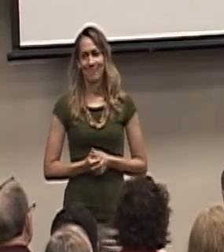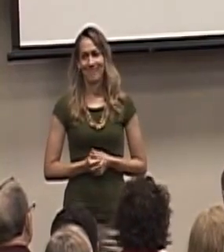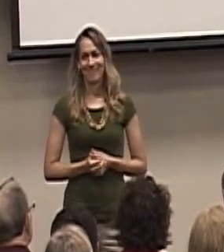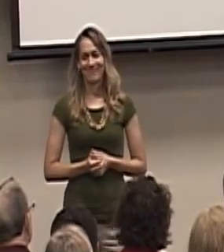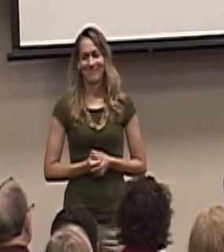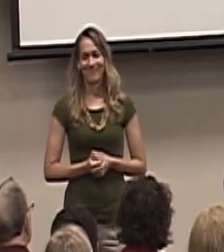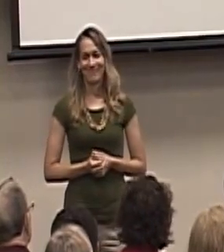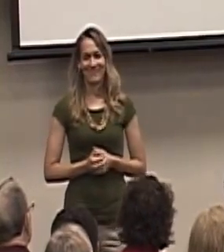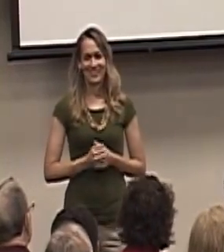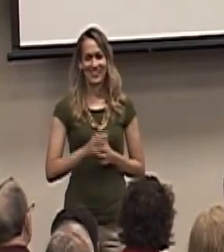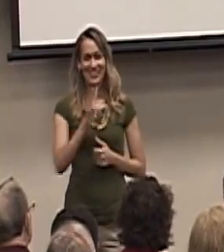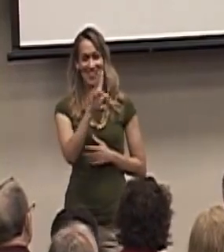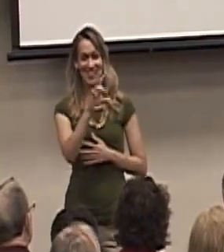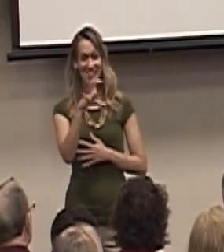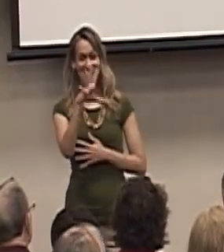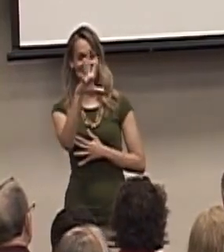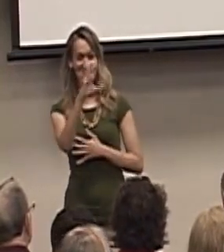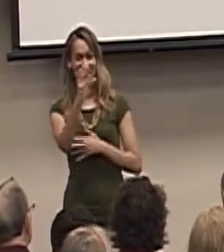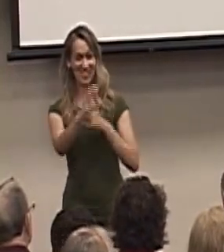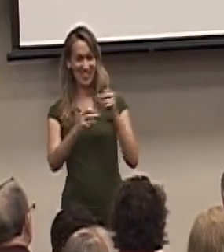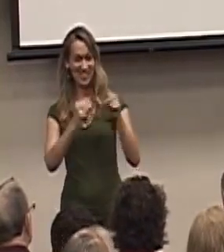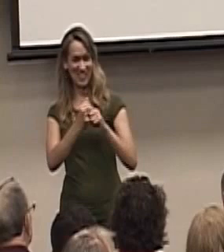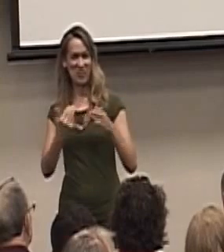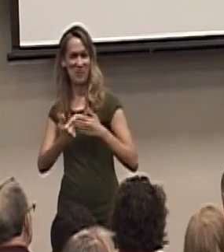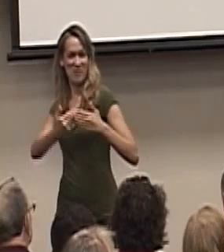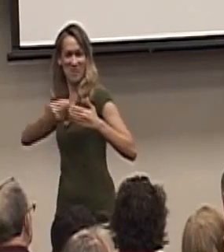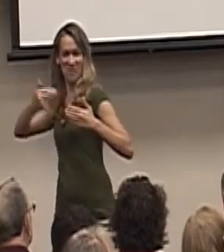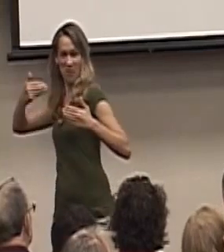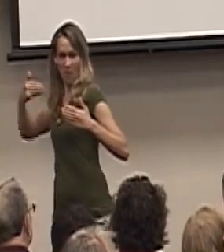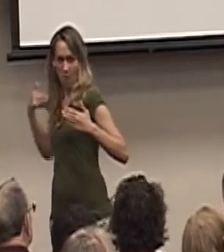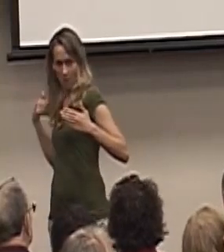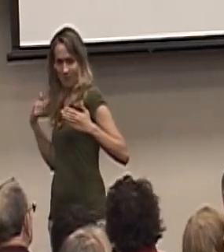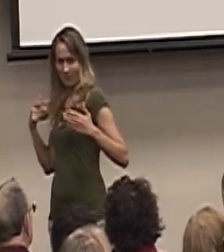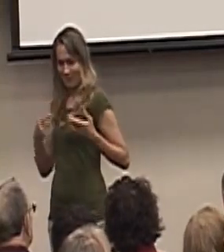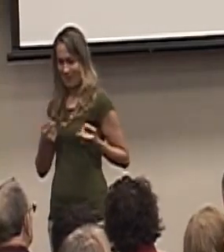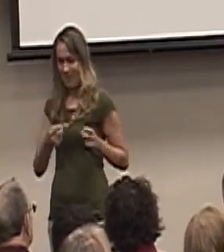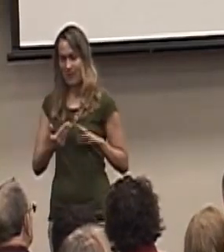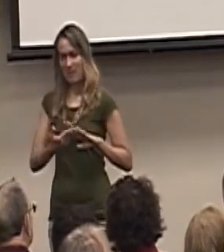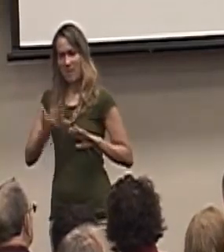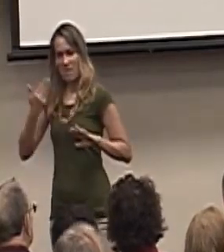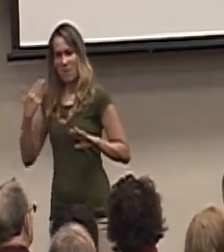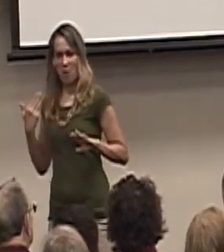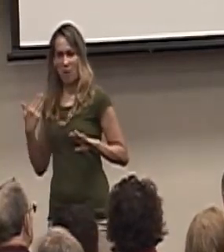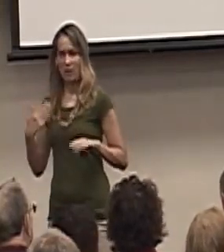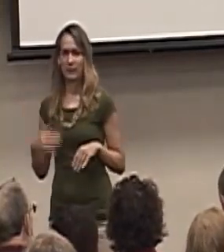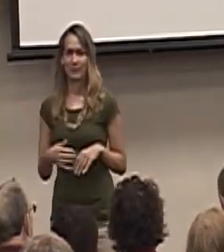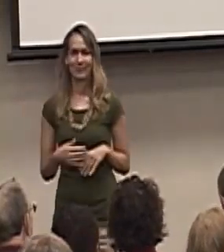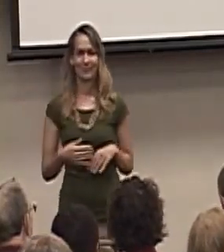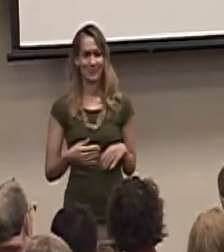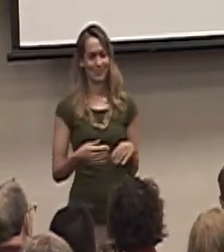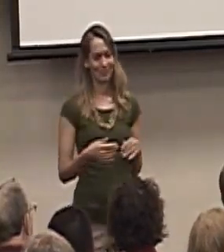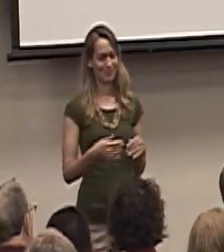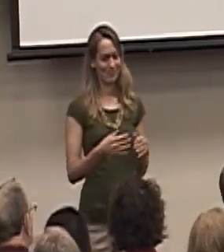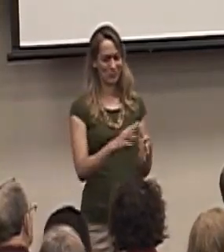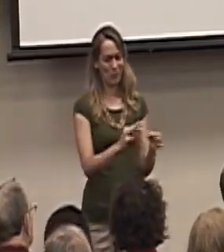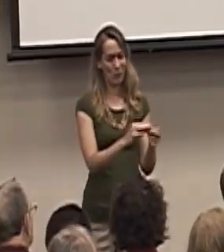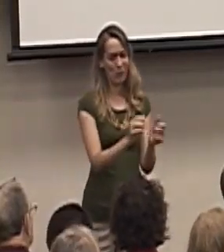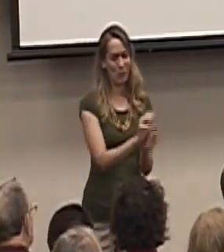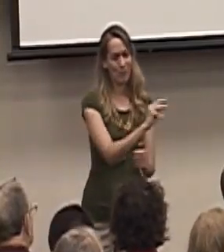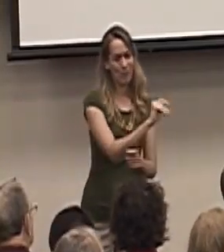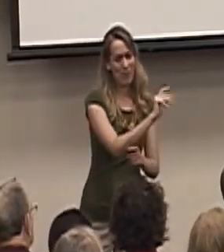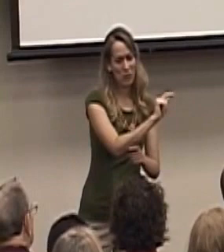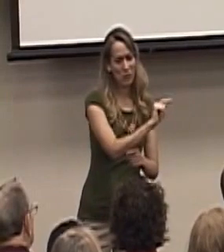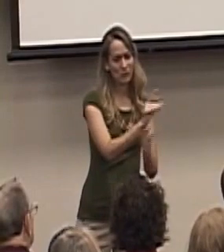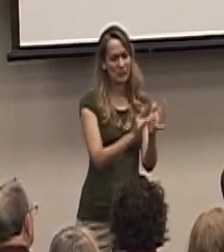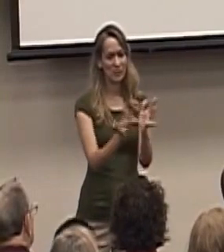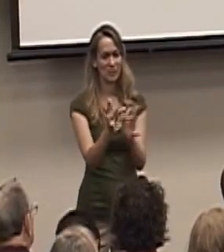It's about 750 years before this takes place with Matthew and Jesus. And actually, the verse preceding